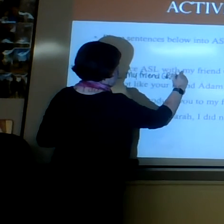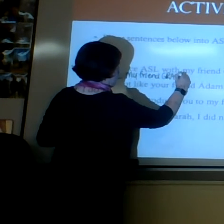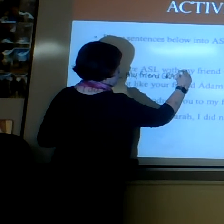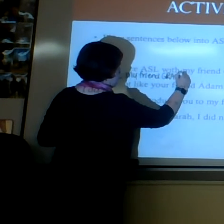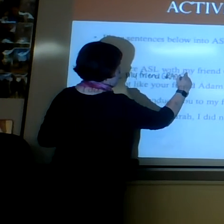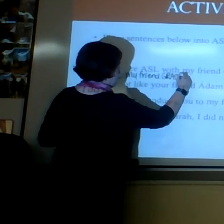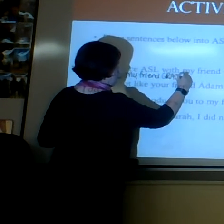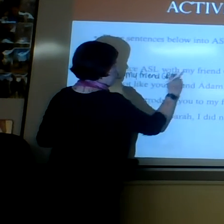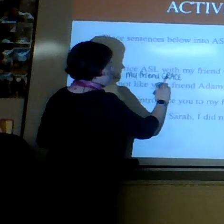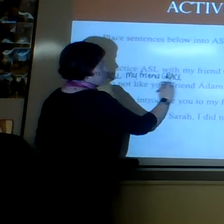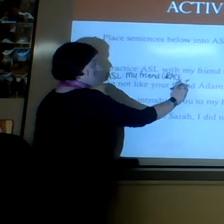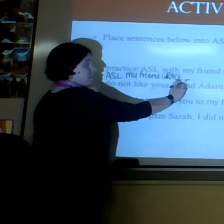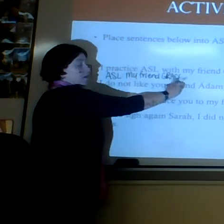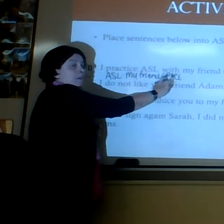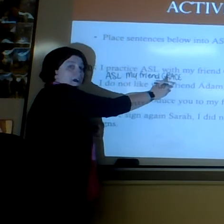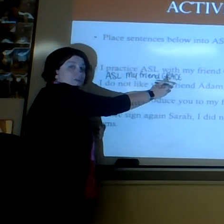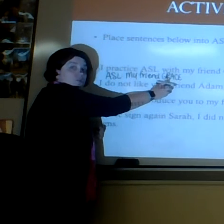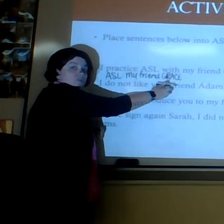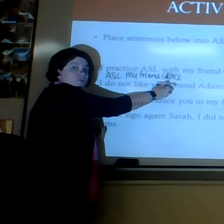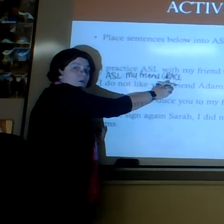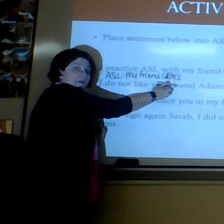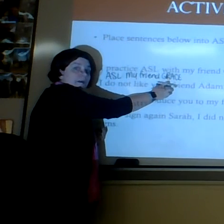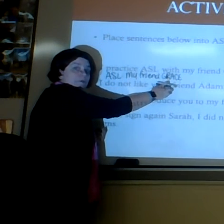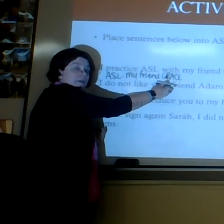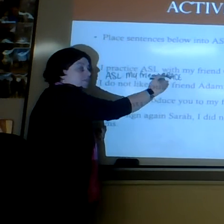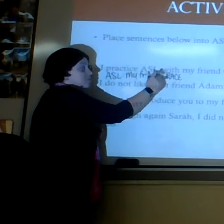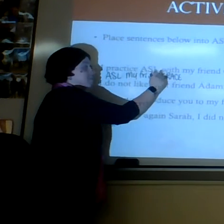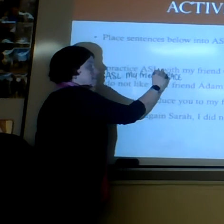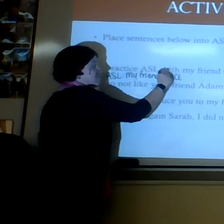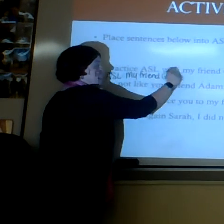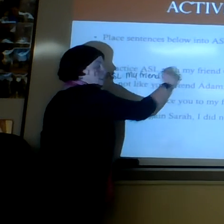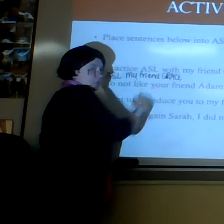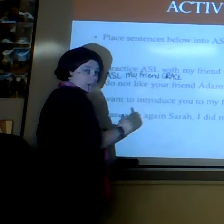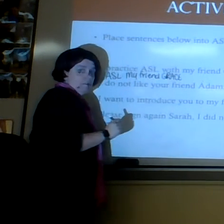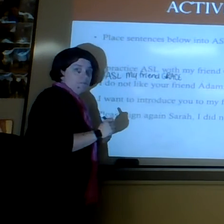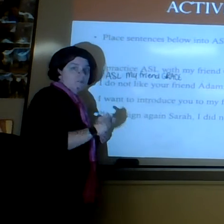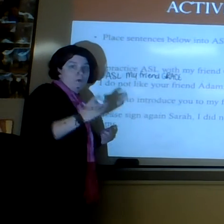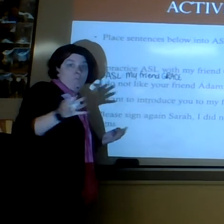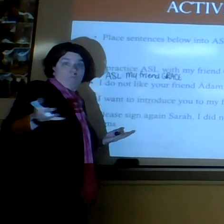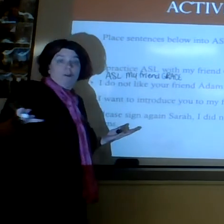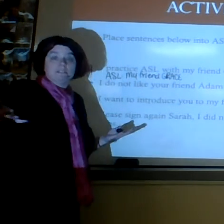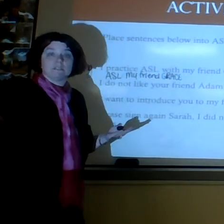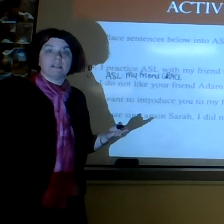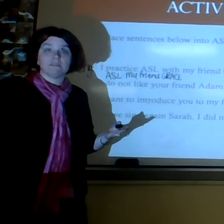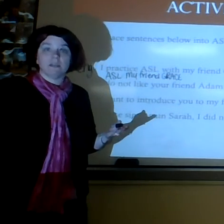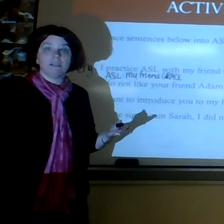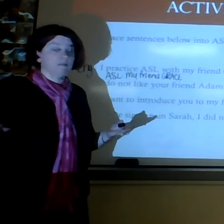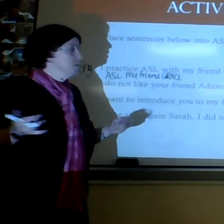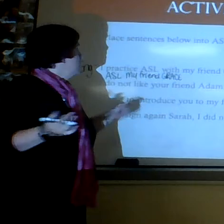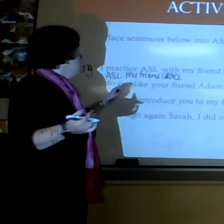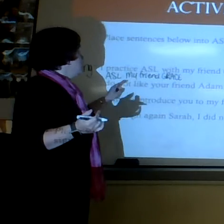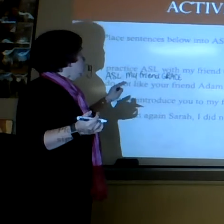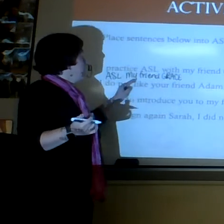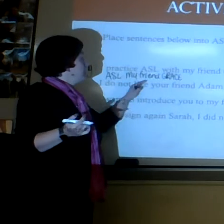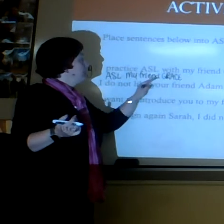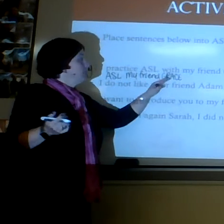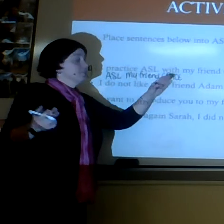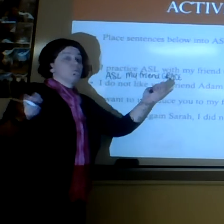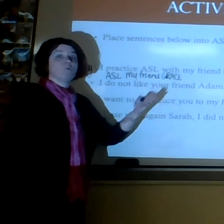Grace. See, when I mess up. So there, I chose to do all capital letters instead of dashing it because Grace doesn't have a sign name. So my friend Grace. What